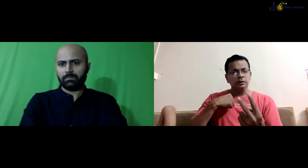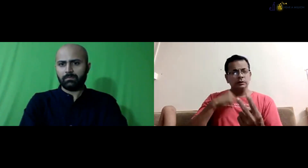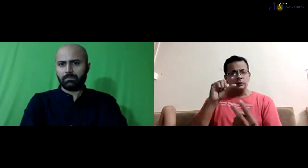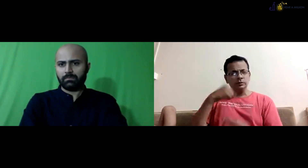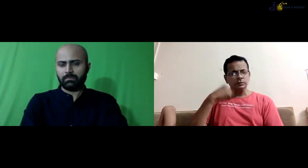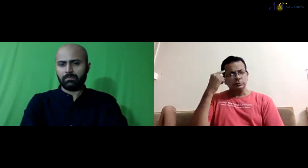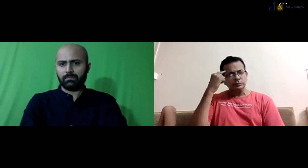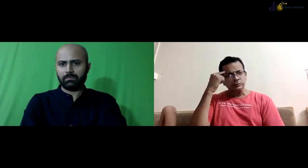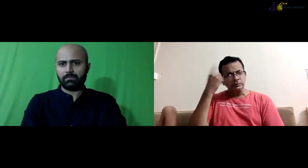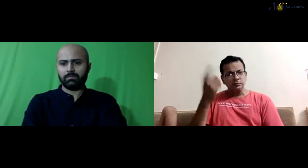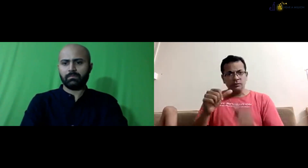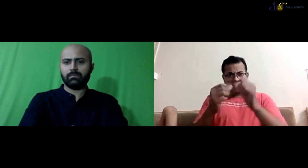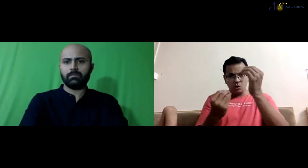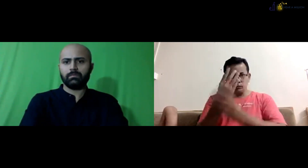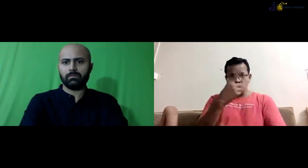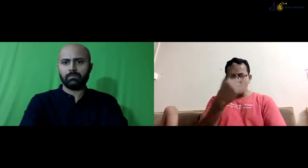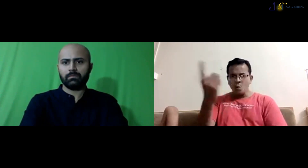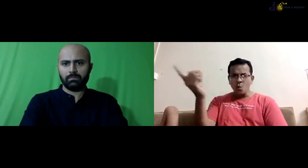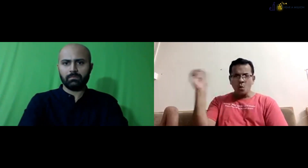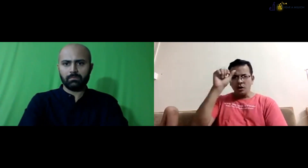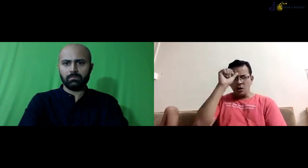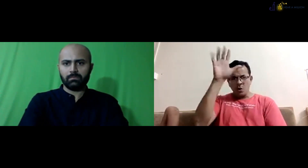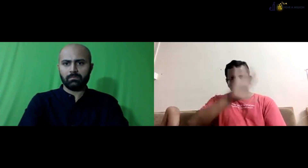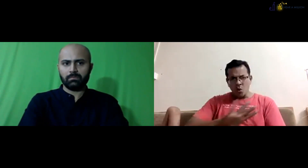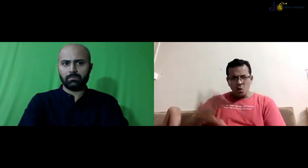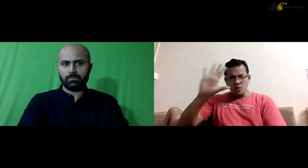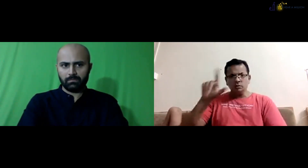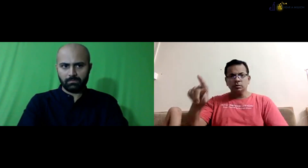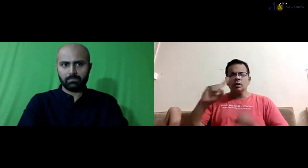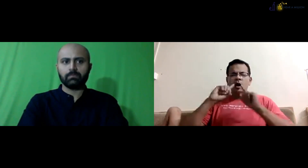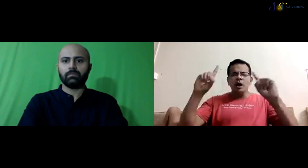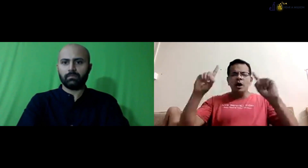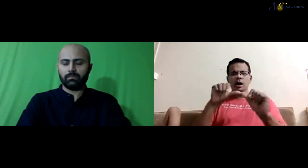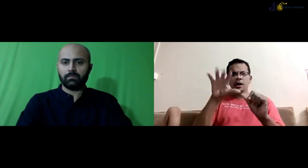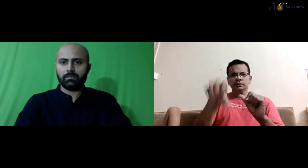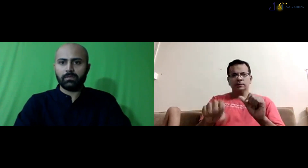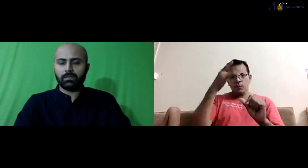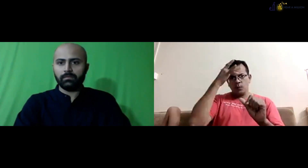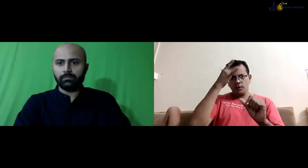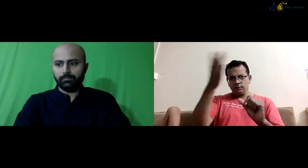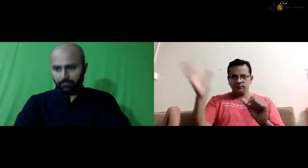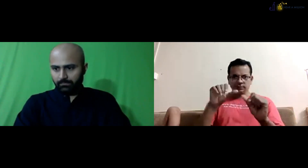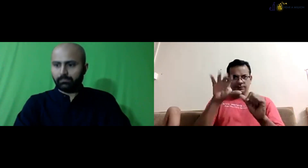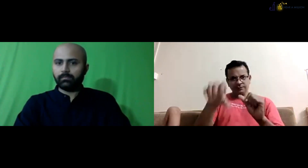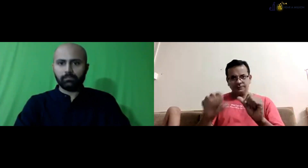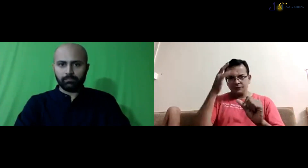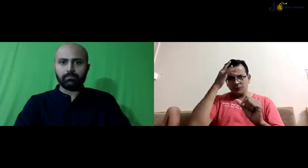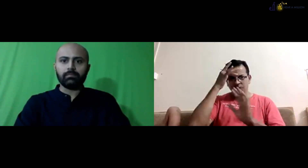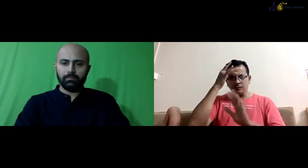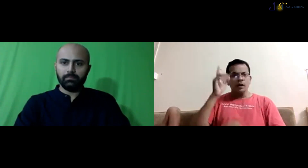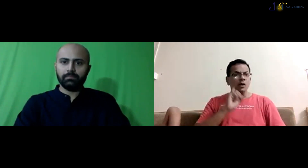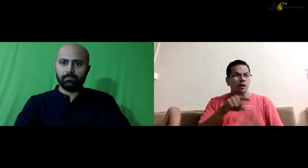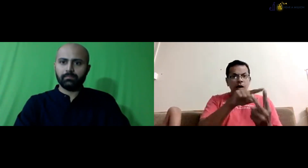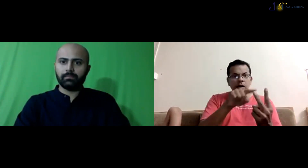space, related to the big and small spaces. As I can see, all the association in India, they